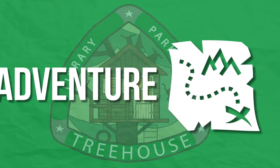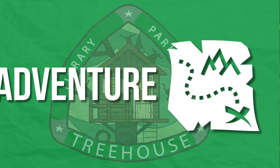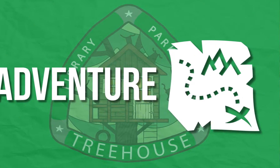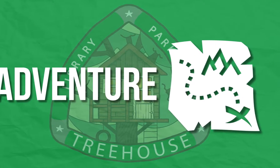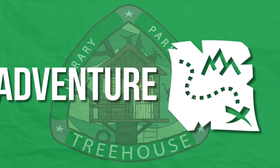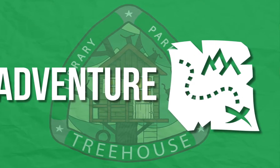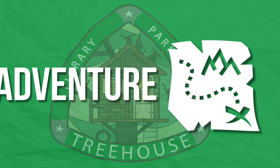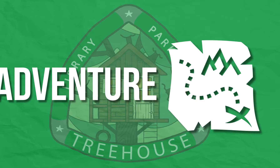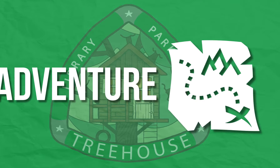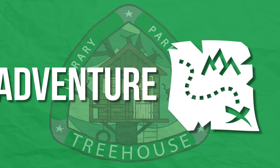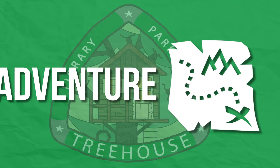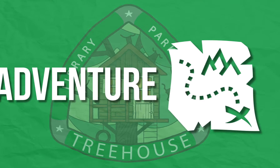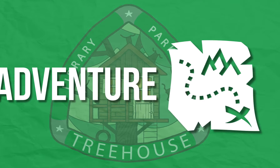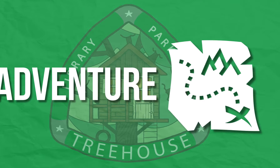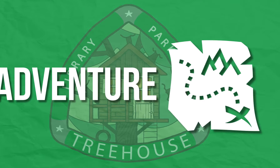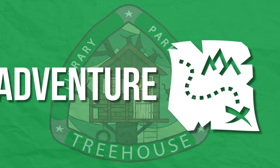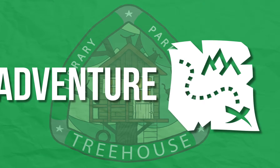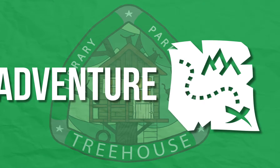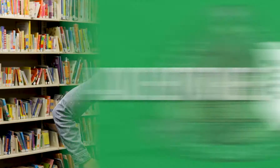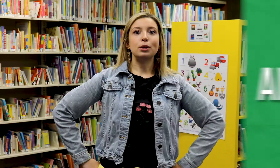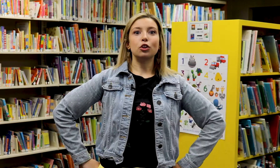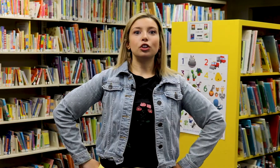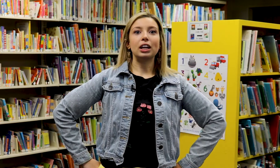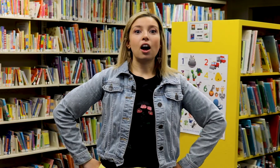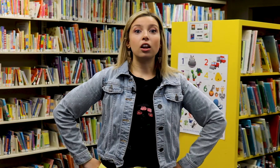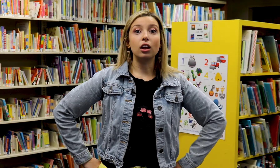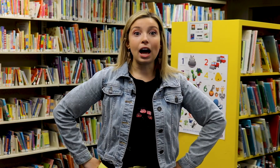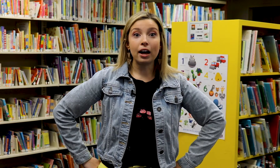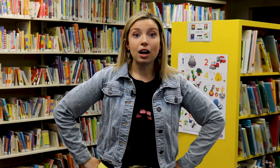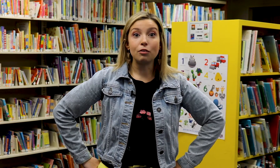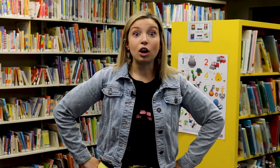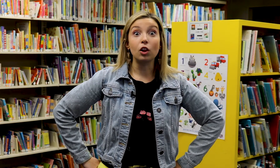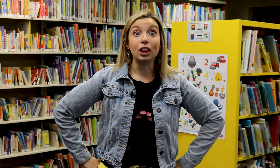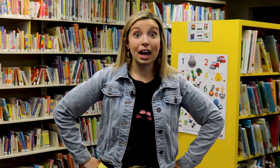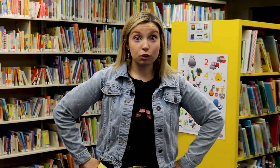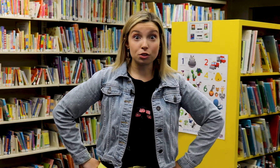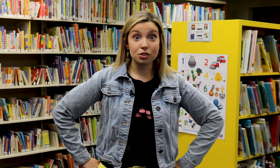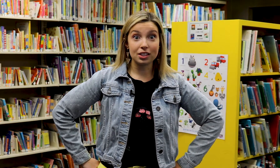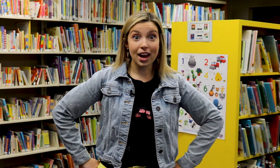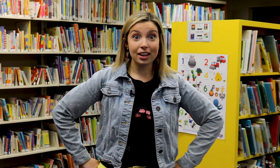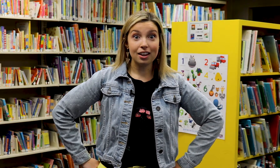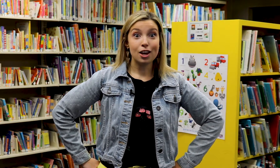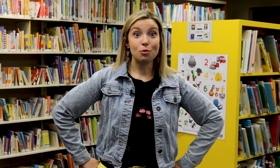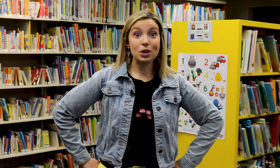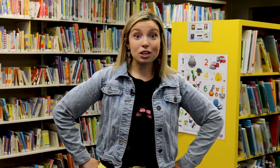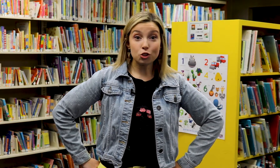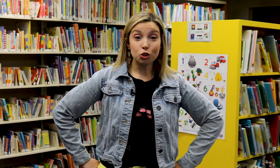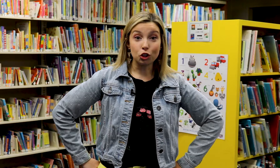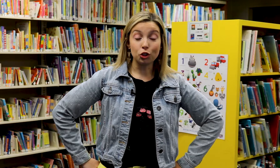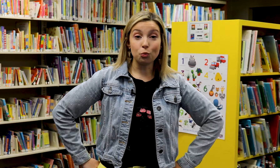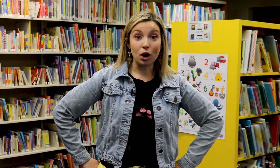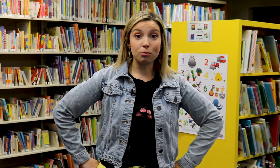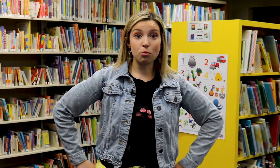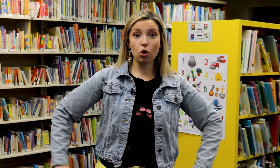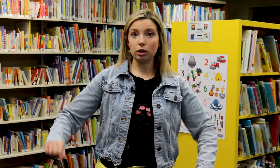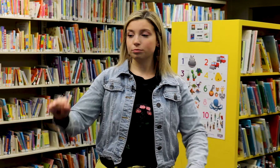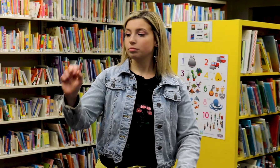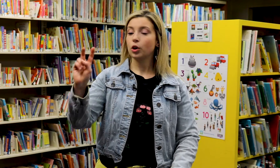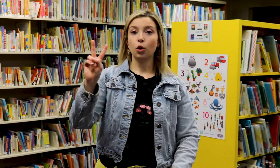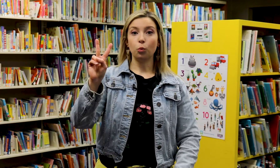adventure. Now, you guys have been learning a lot of our letters today, and we get to learn one more. We're